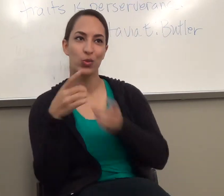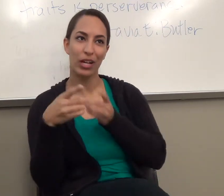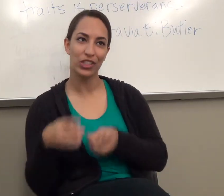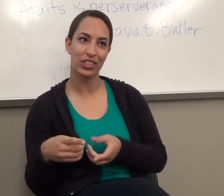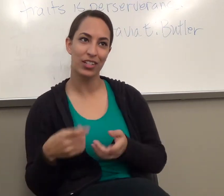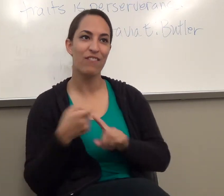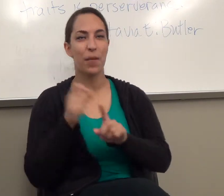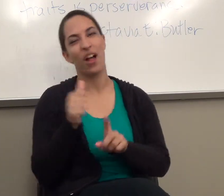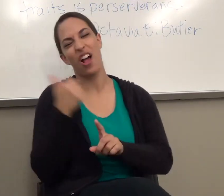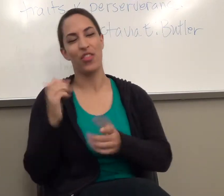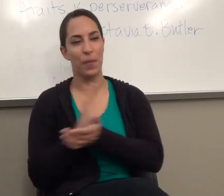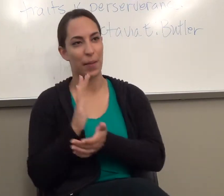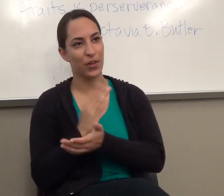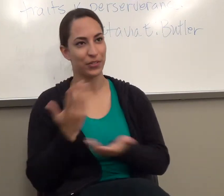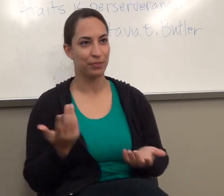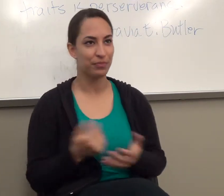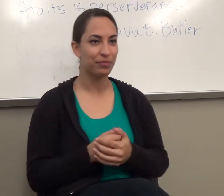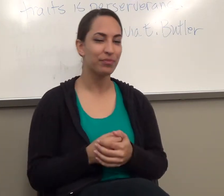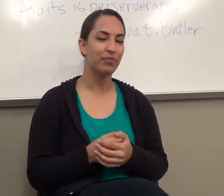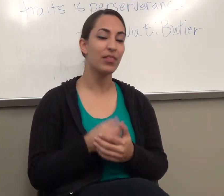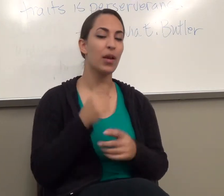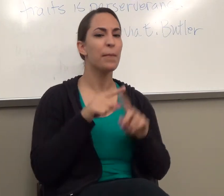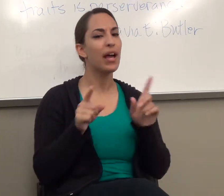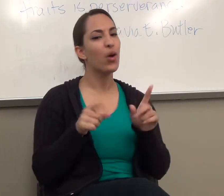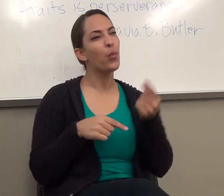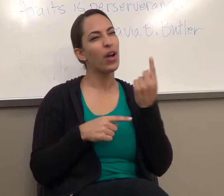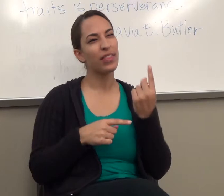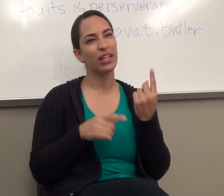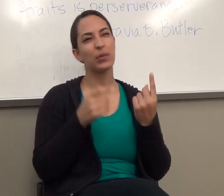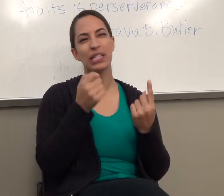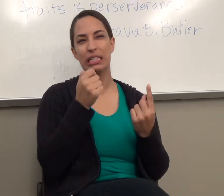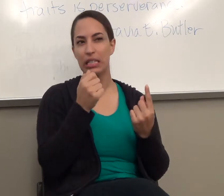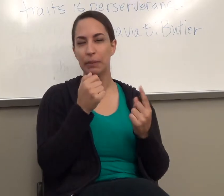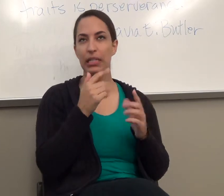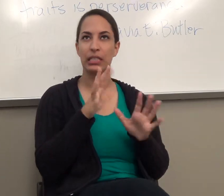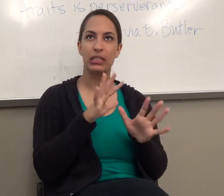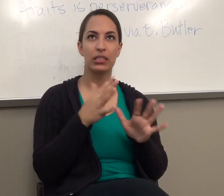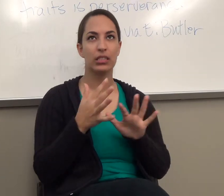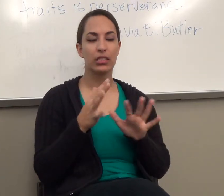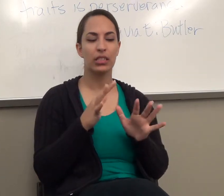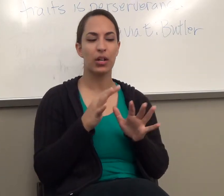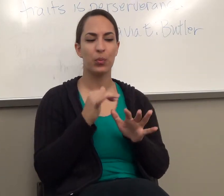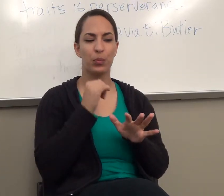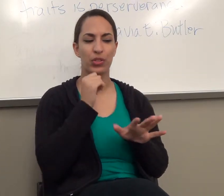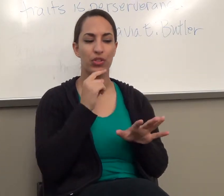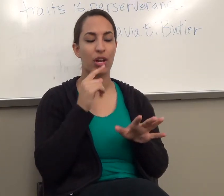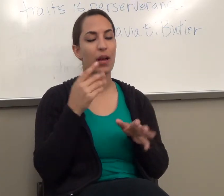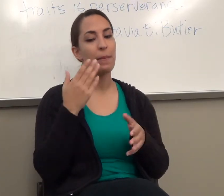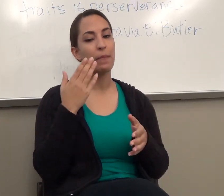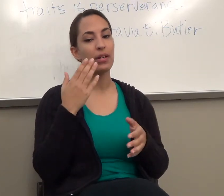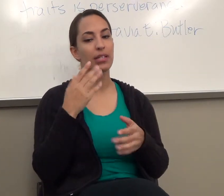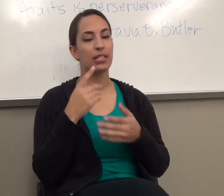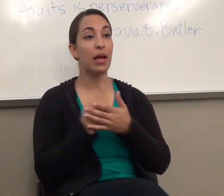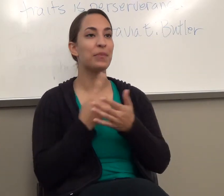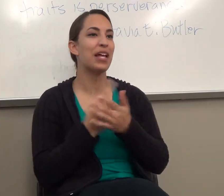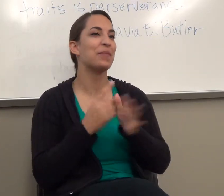disturbing was, and I realized sometimes I think maybe I do that subconsciously on purpose so that I get to talk about something